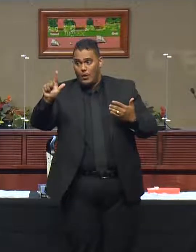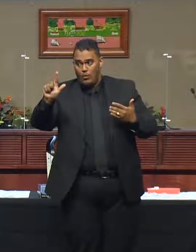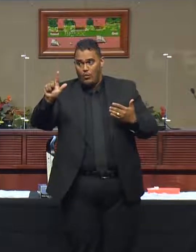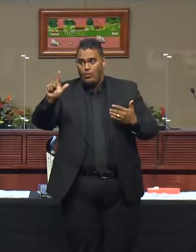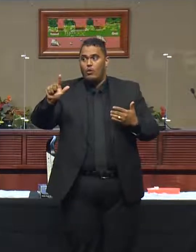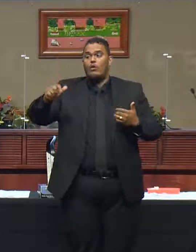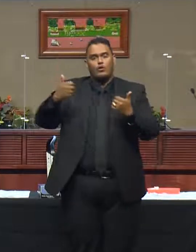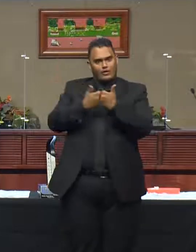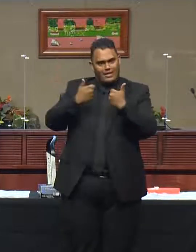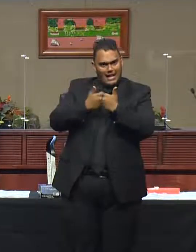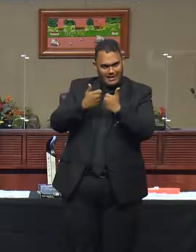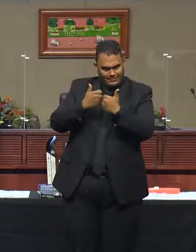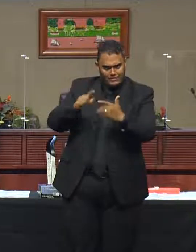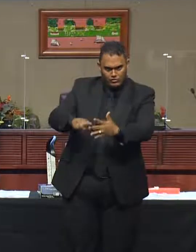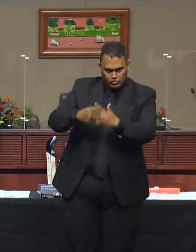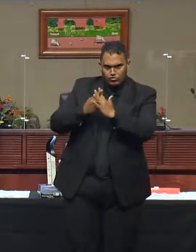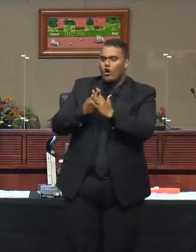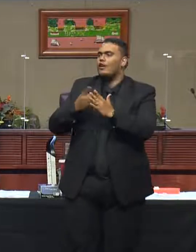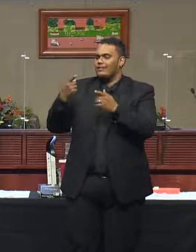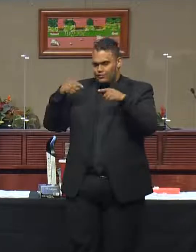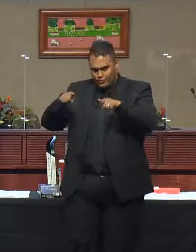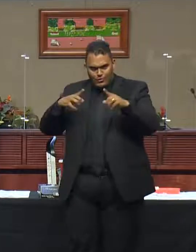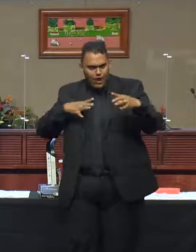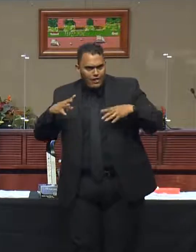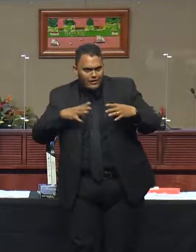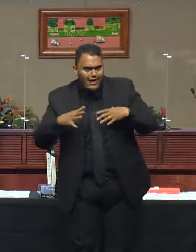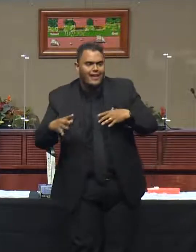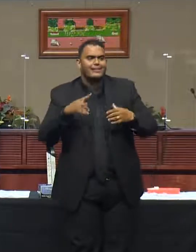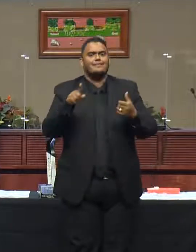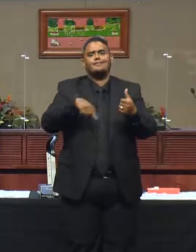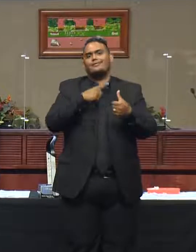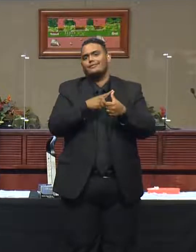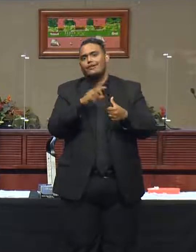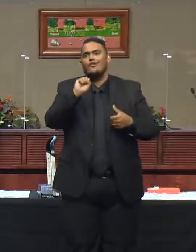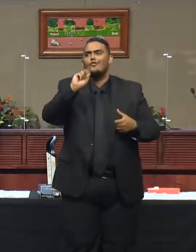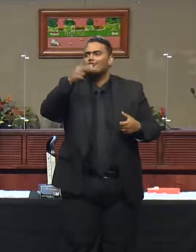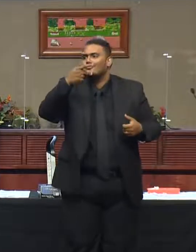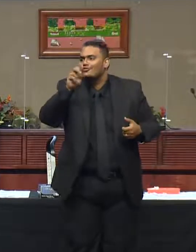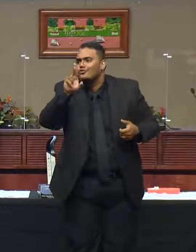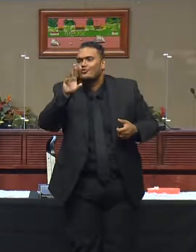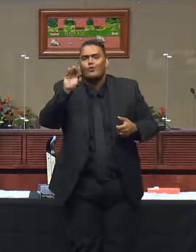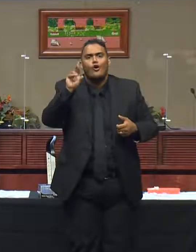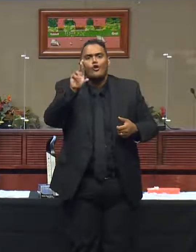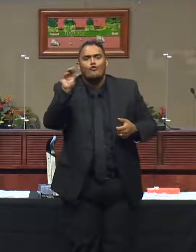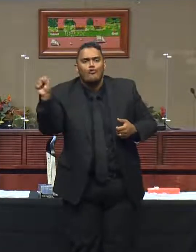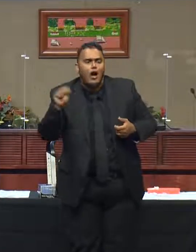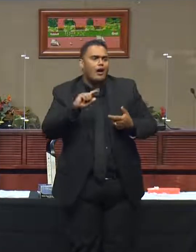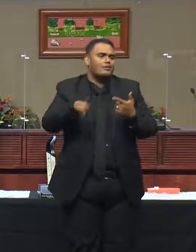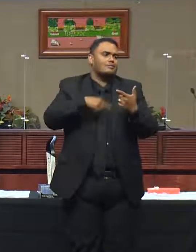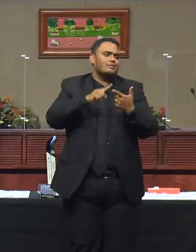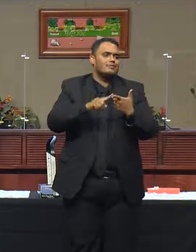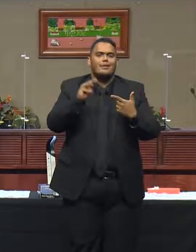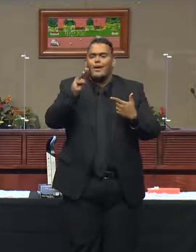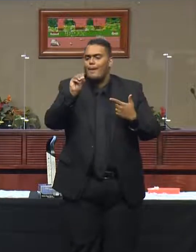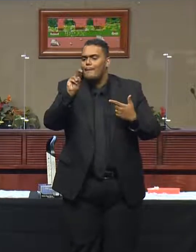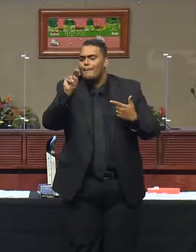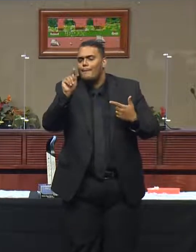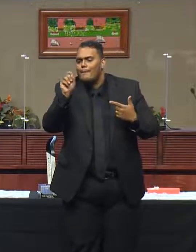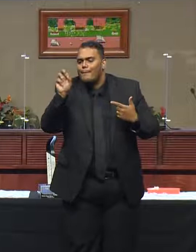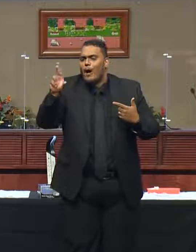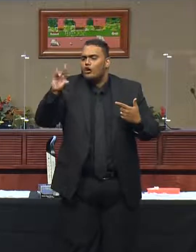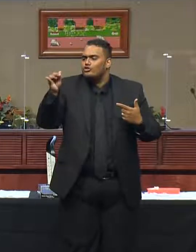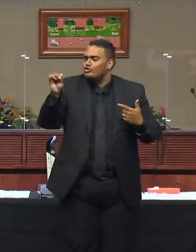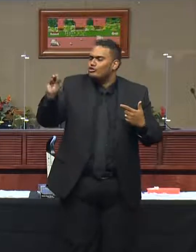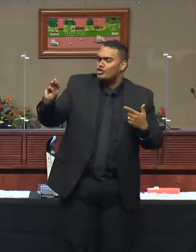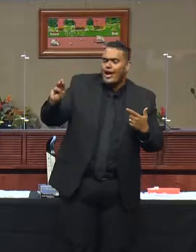had Supercross, we had Monster Jam, but if we're going to continue on this trend of opening things up, we need to get vaccinated.